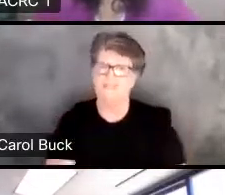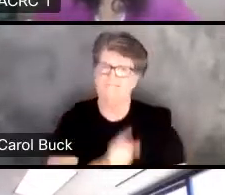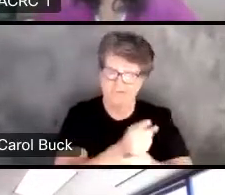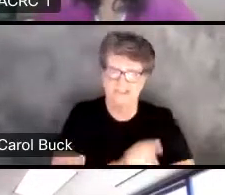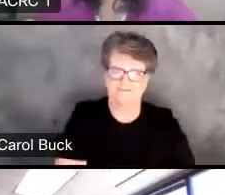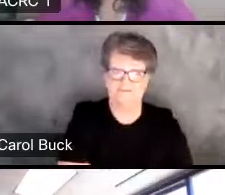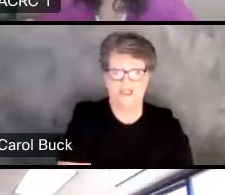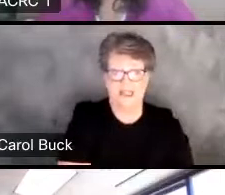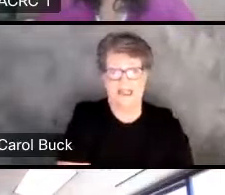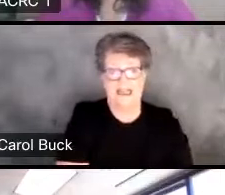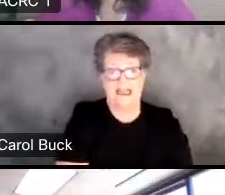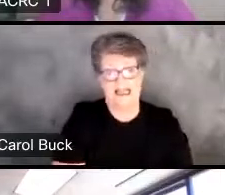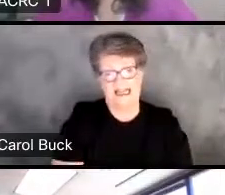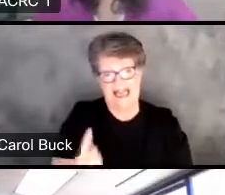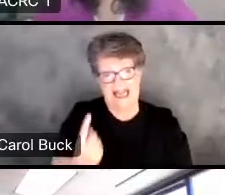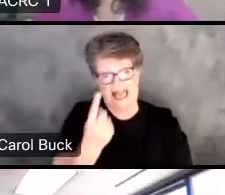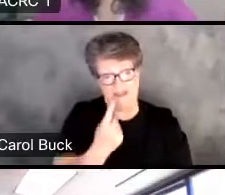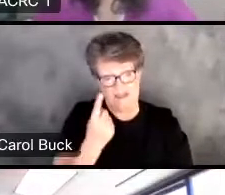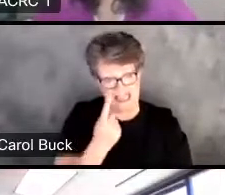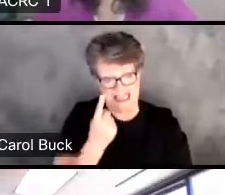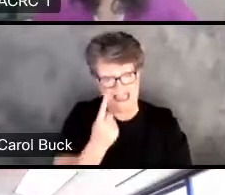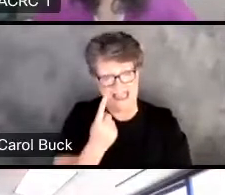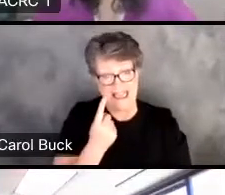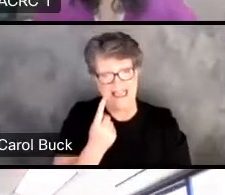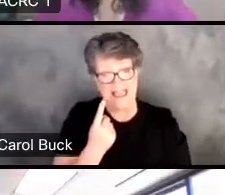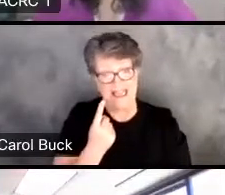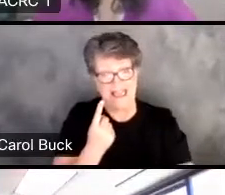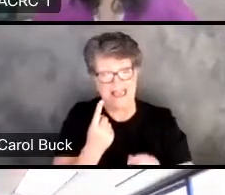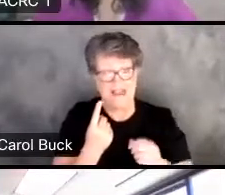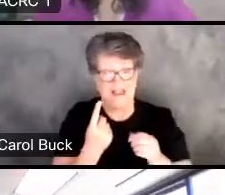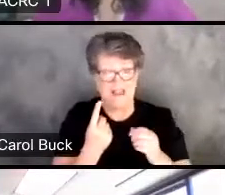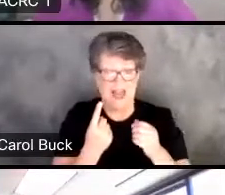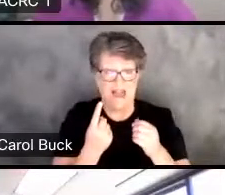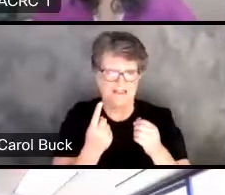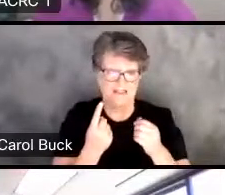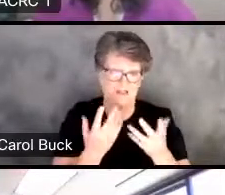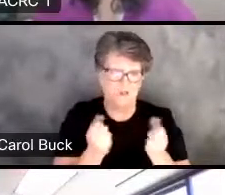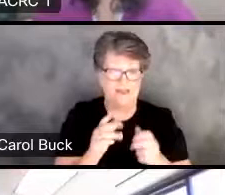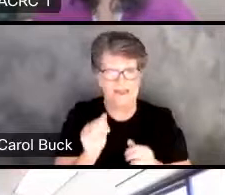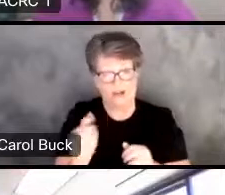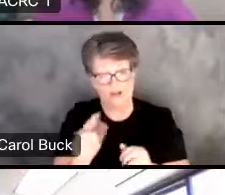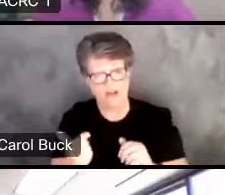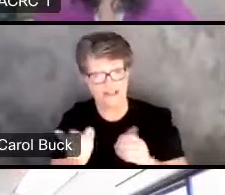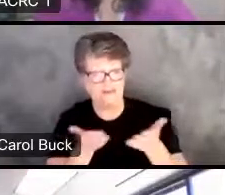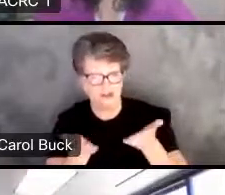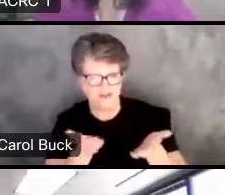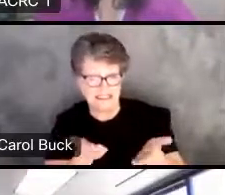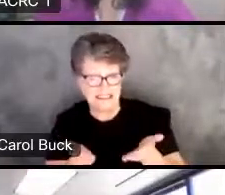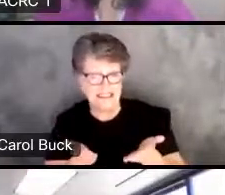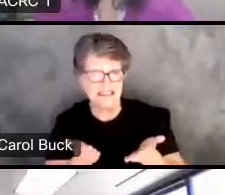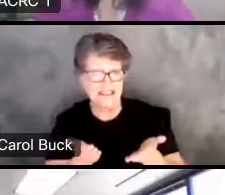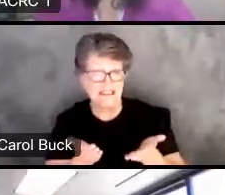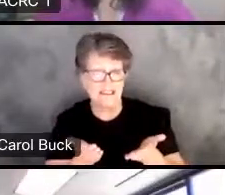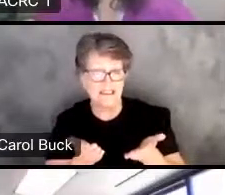I think given that with alternative services billing going away, like getting that answer to my question is